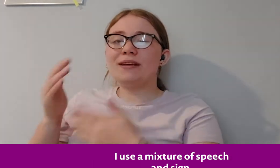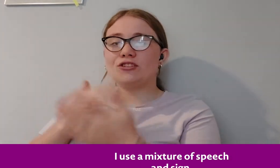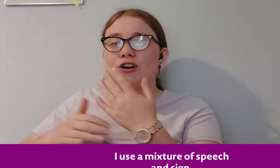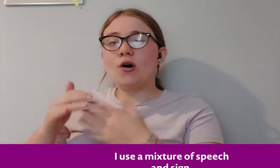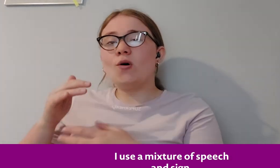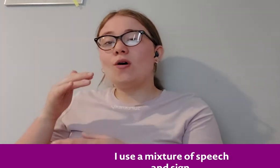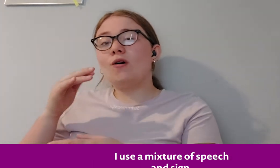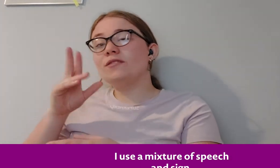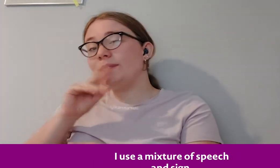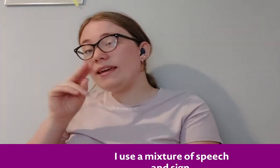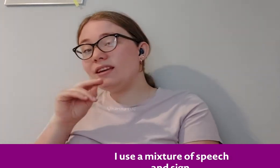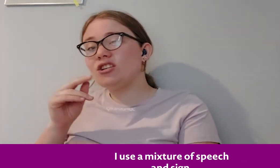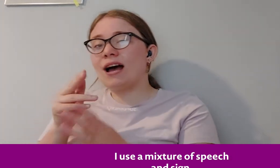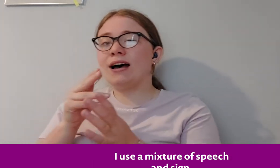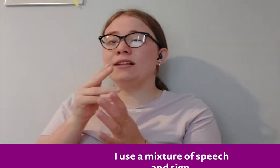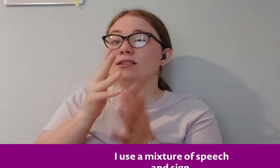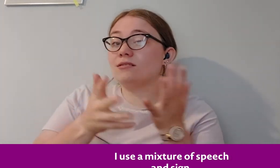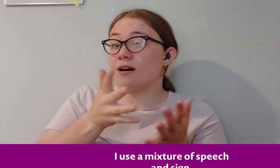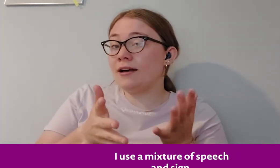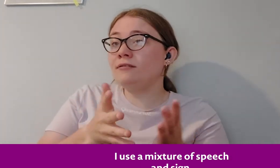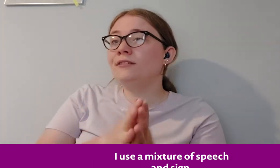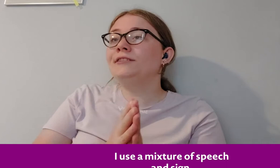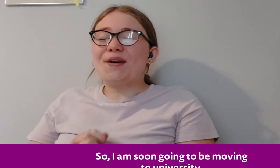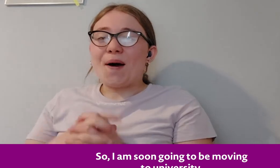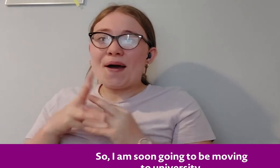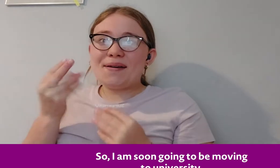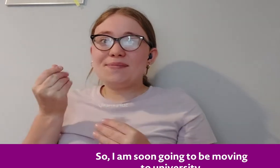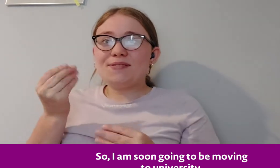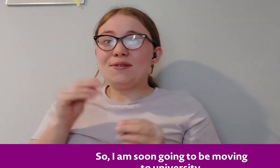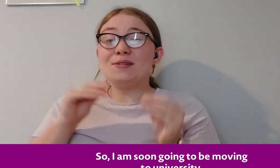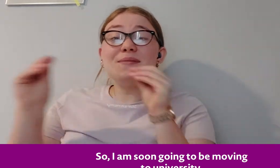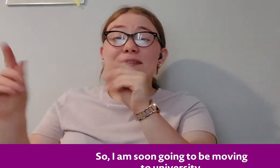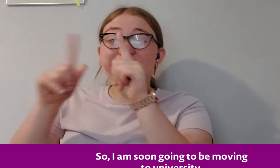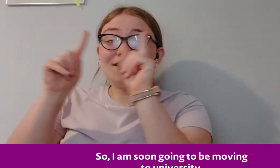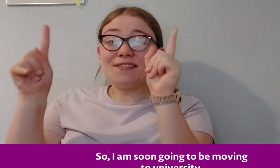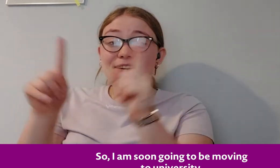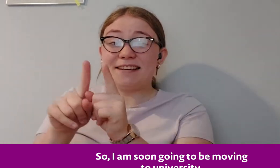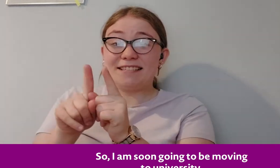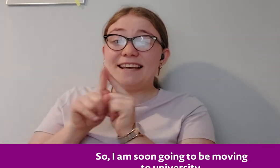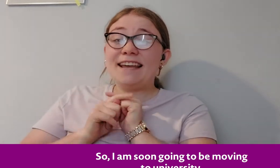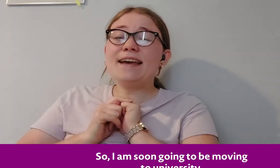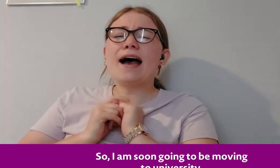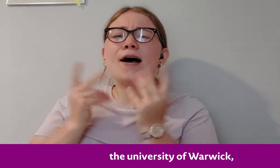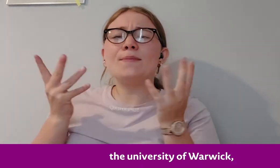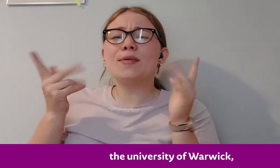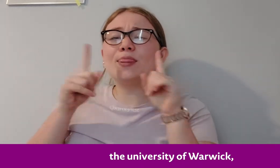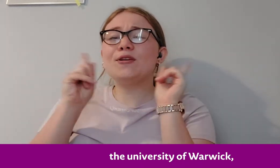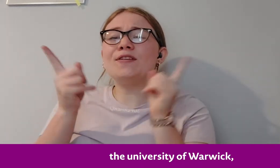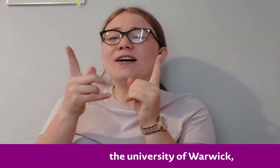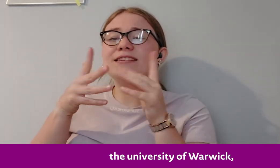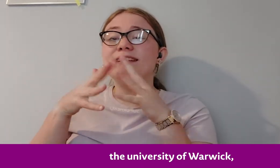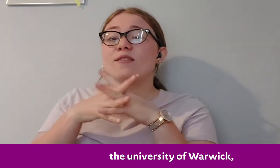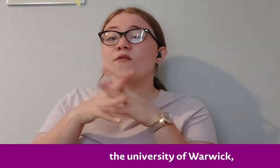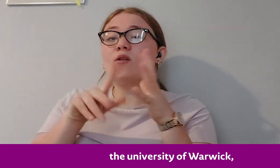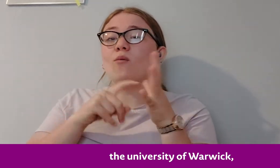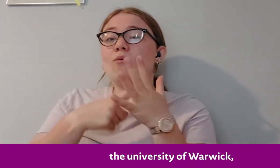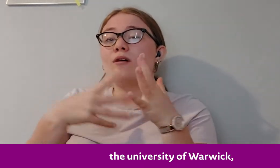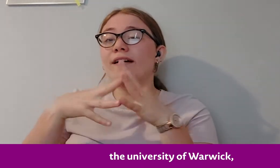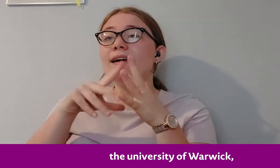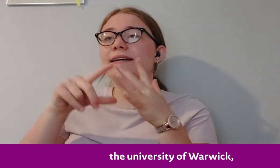mixture of speech and sign. So I am soon going to be moving to university, the University of Warwick,